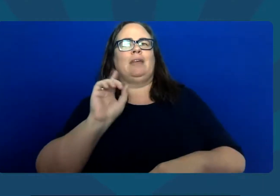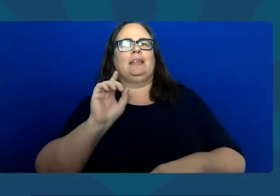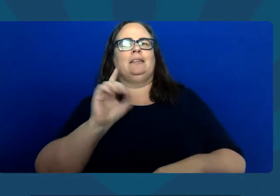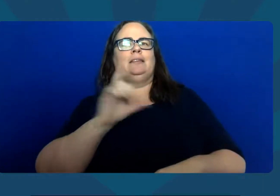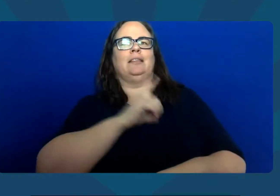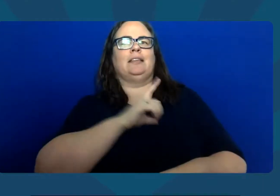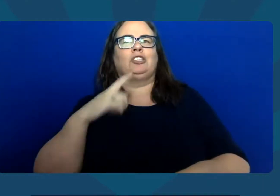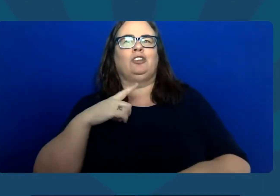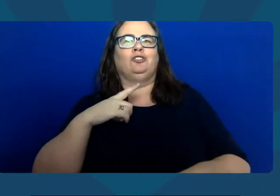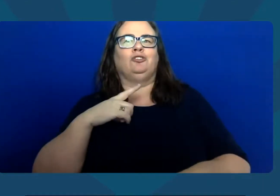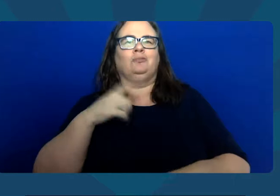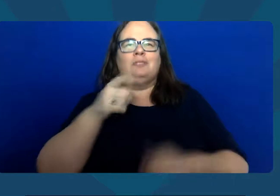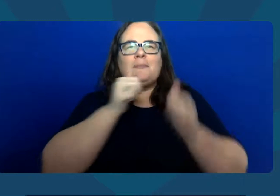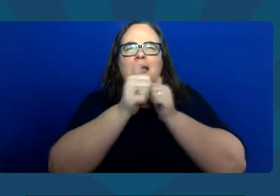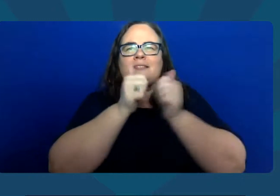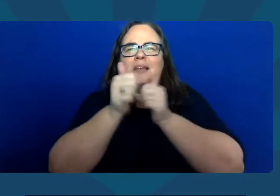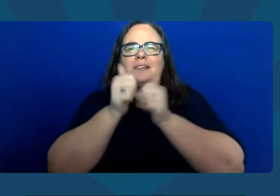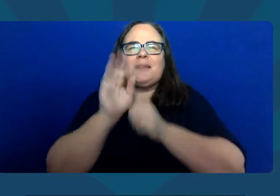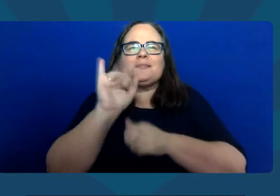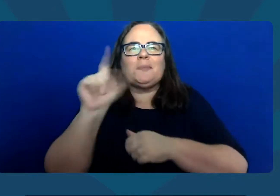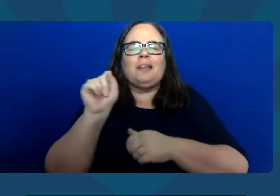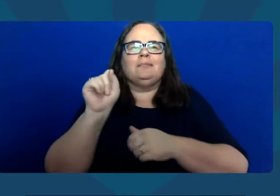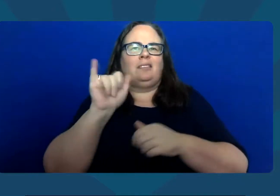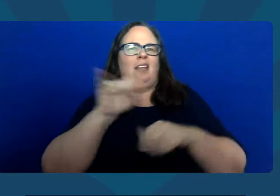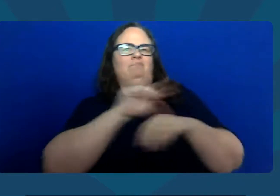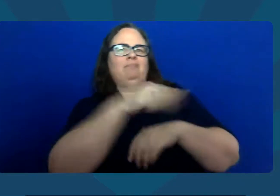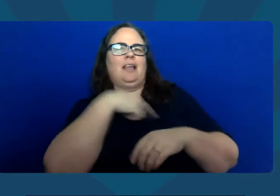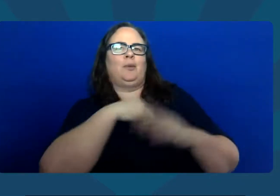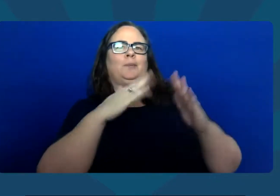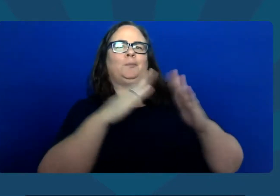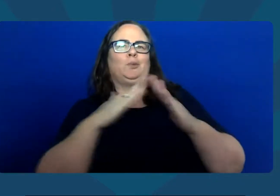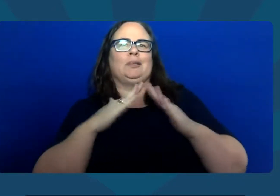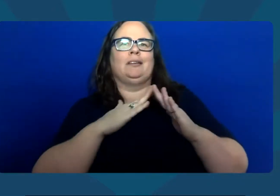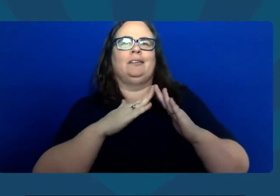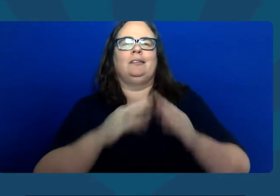Democratic legislators, passing bills that affect our community.